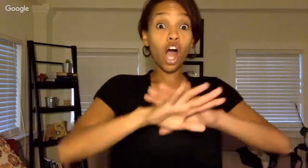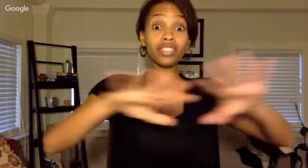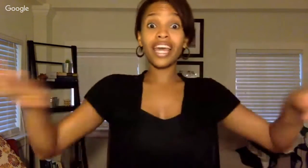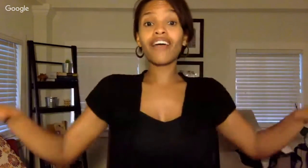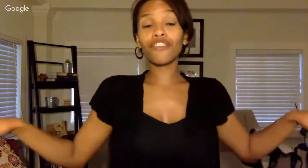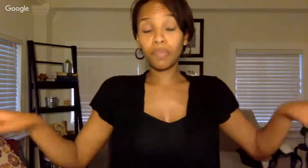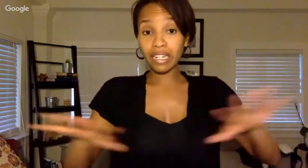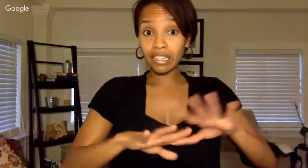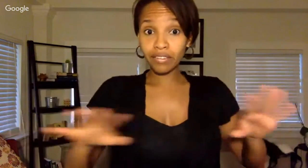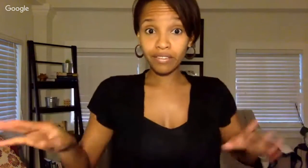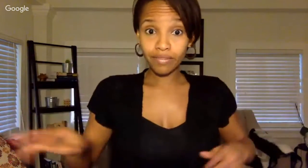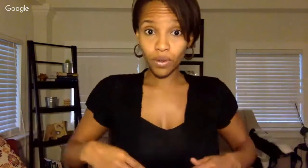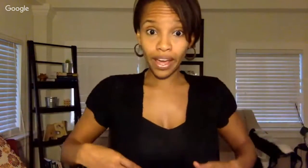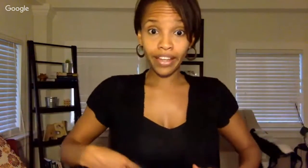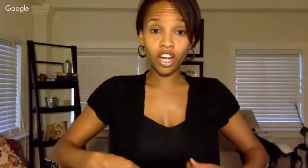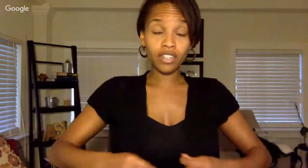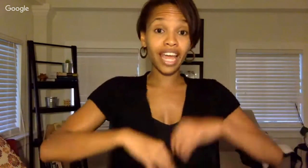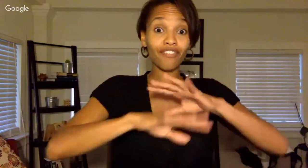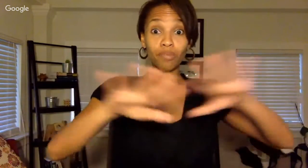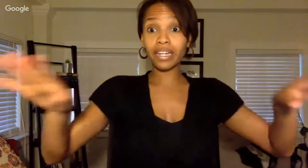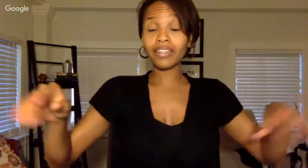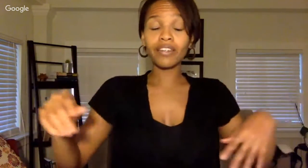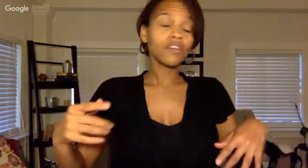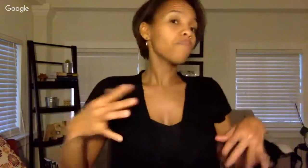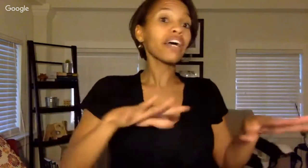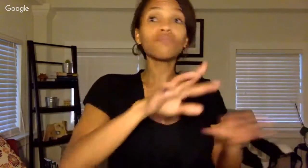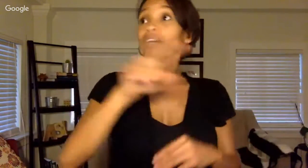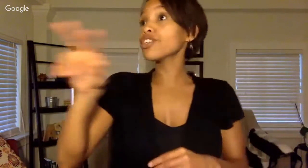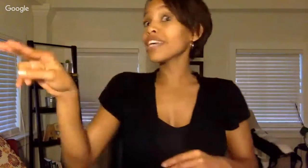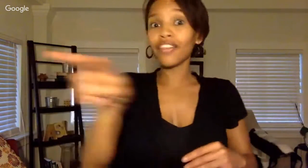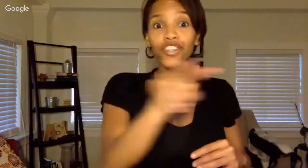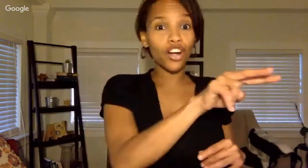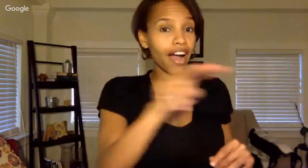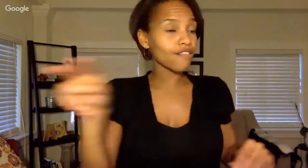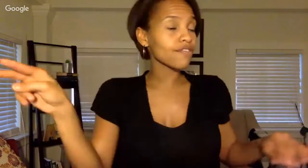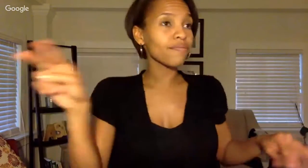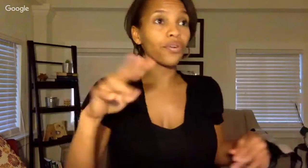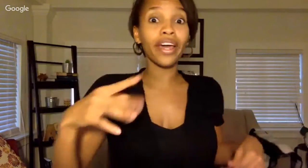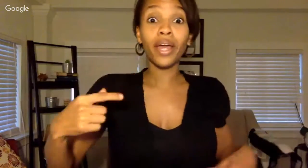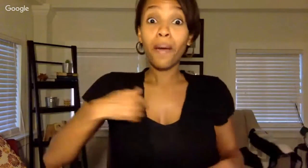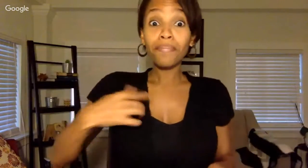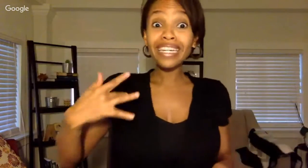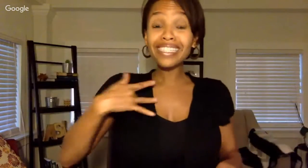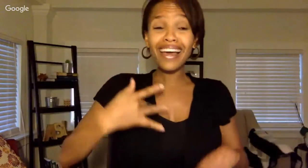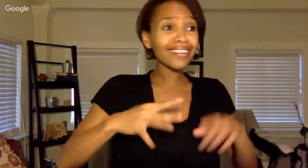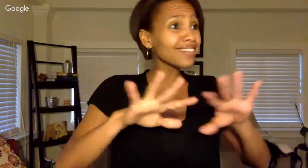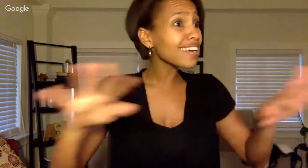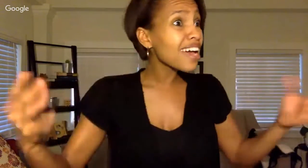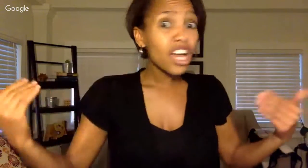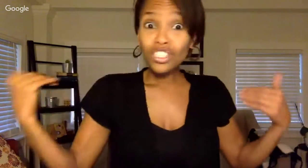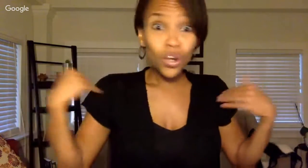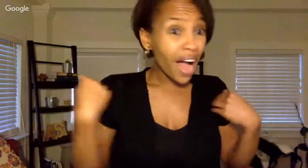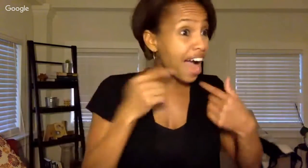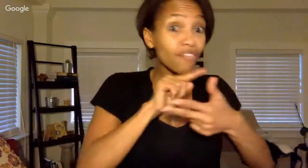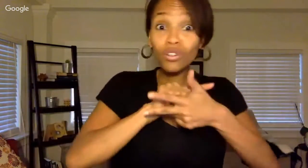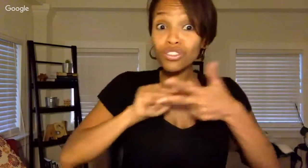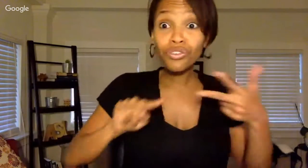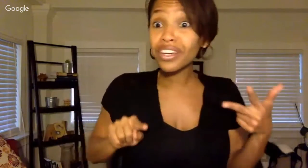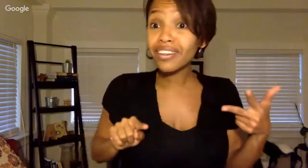talk to everybody, okay? Talk to everybody by looking at the crowd, okay? Me tend, don't have those three,